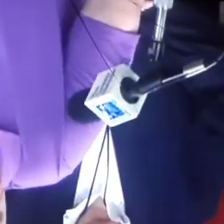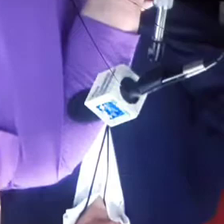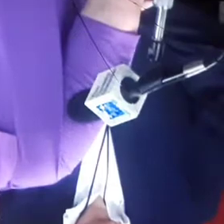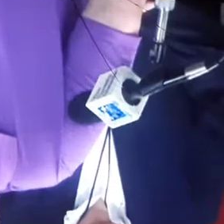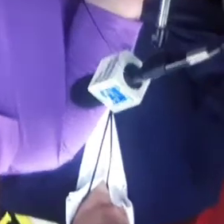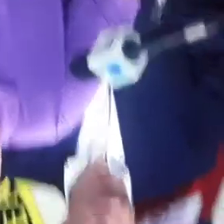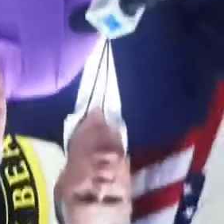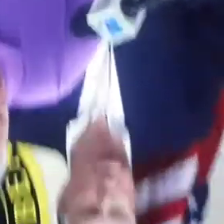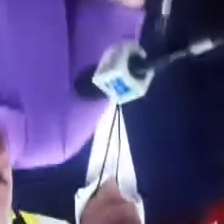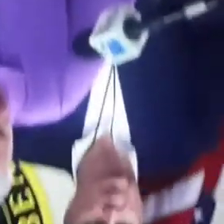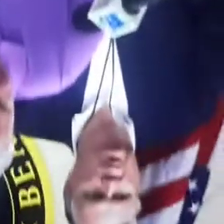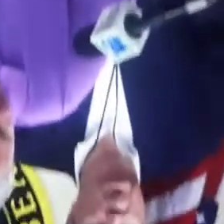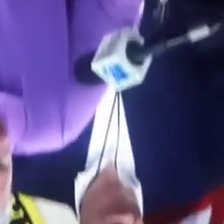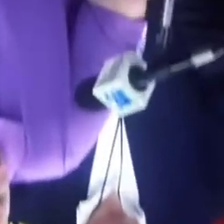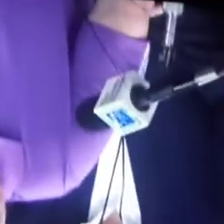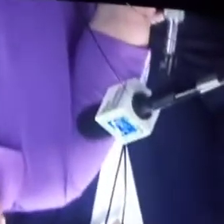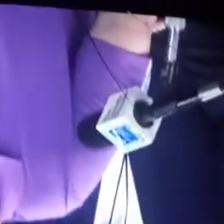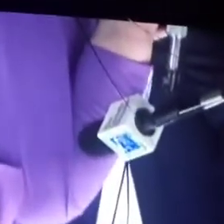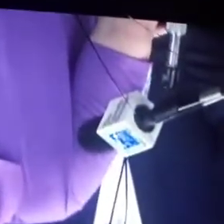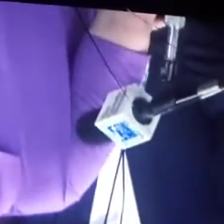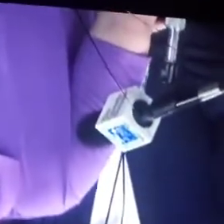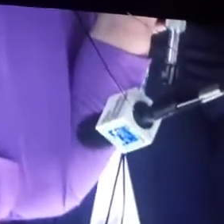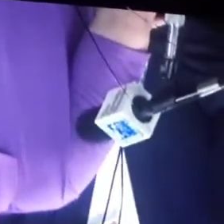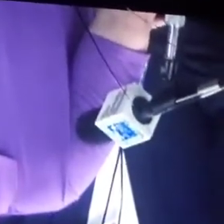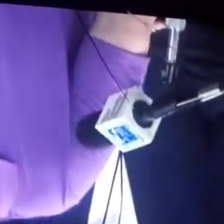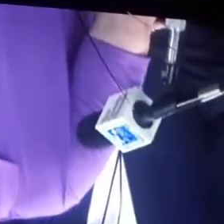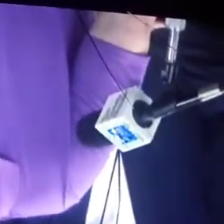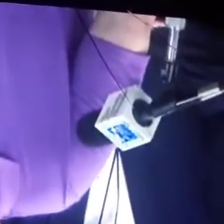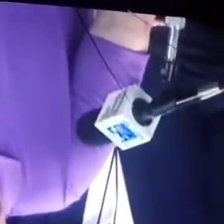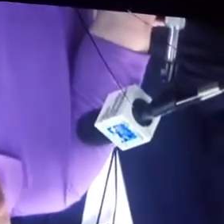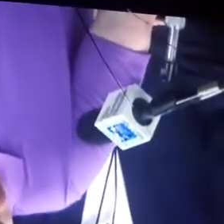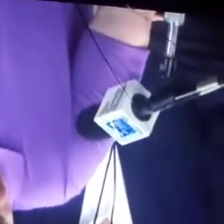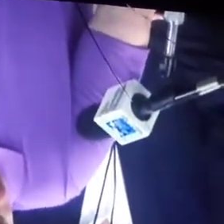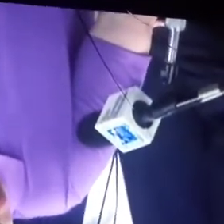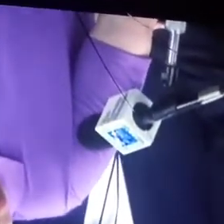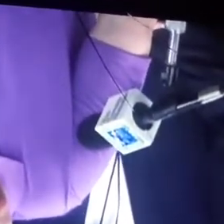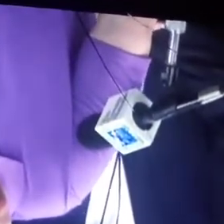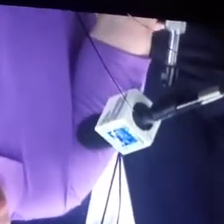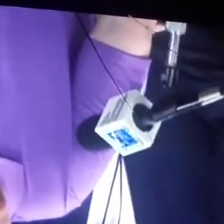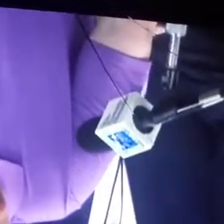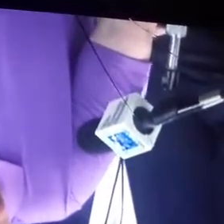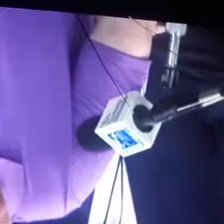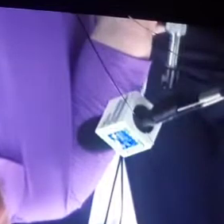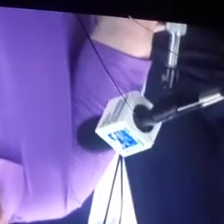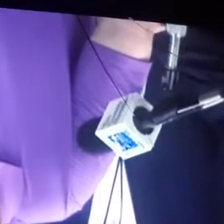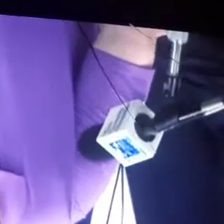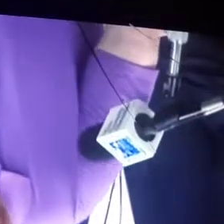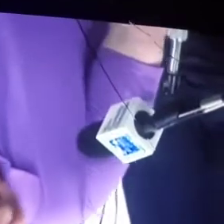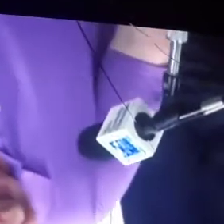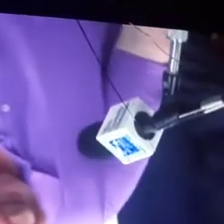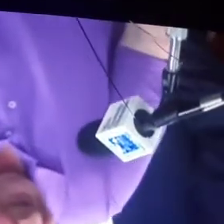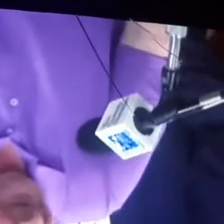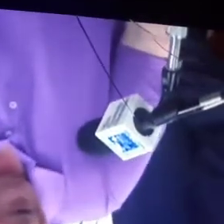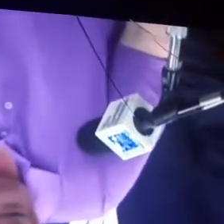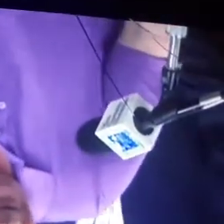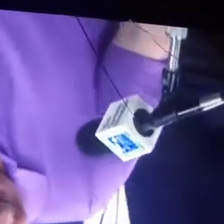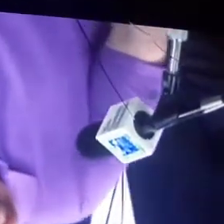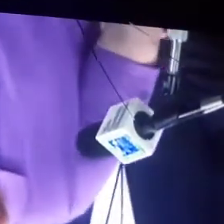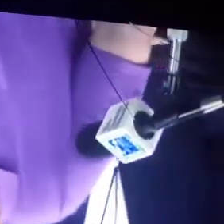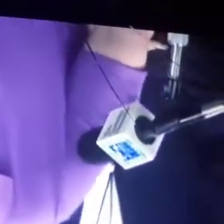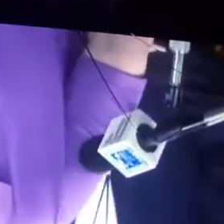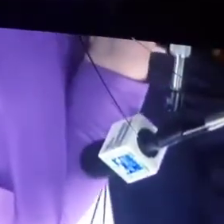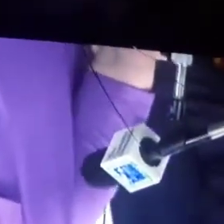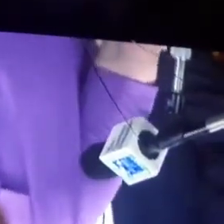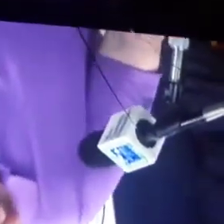may experience lower water pressure. Additionally, another announcement we wanted to make is in order to ensure the safety of our